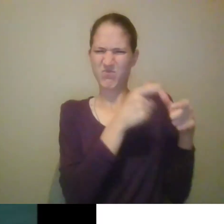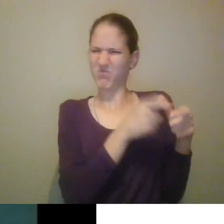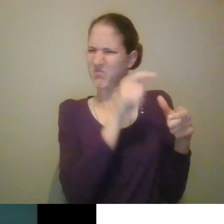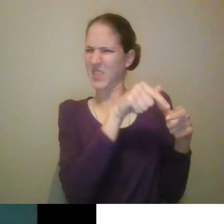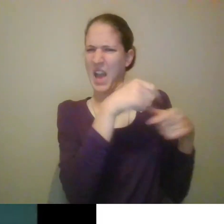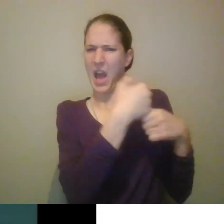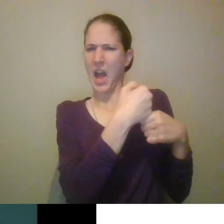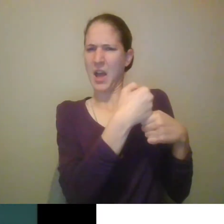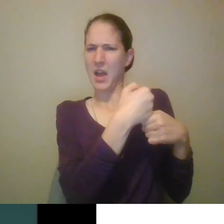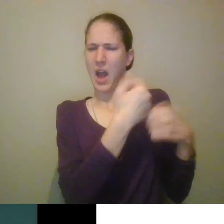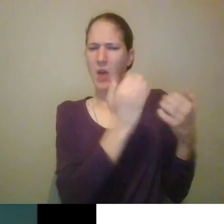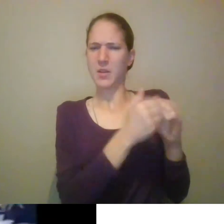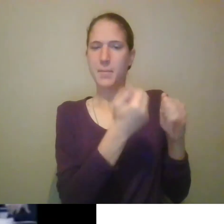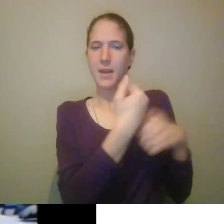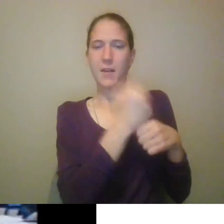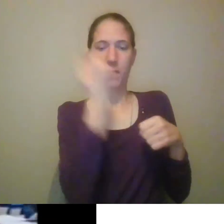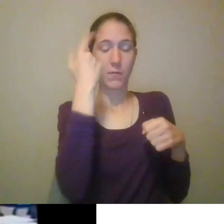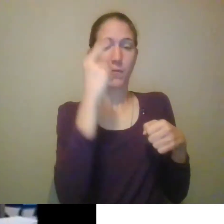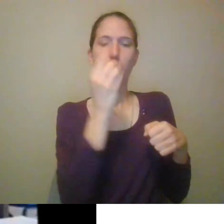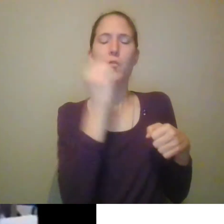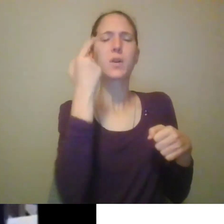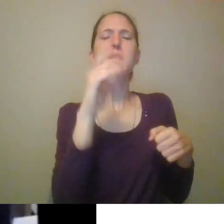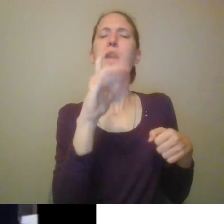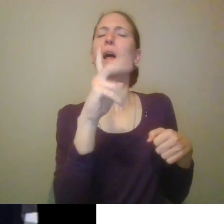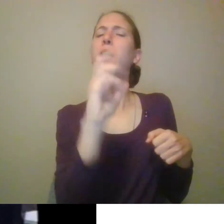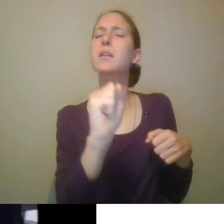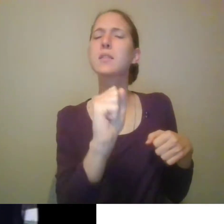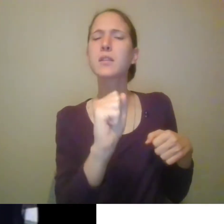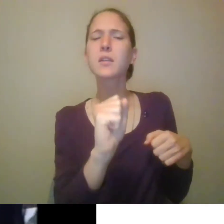the food for the cells? Sarah? Okay.